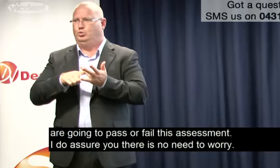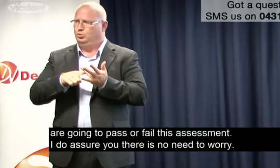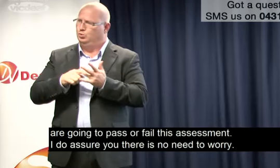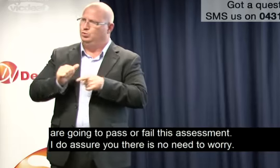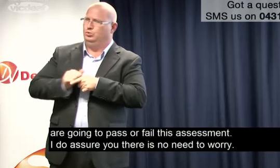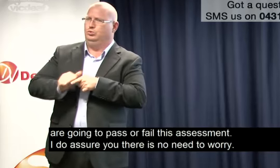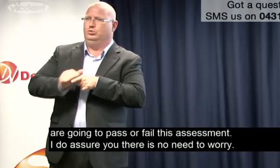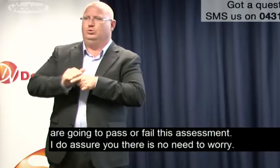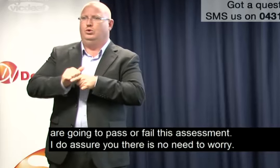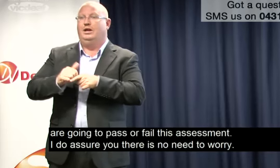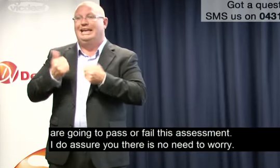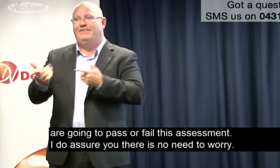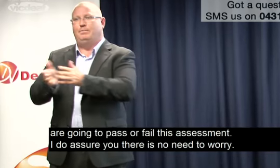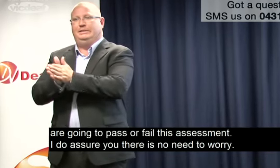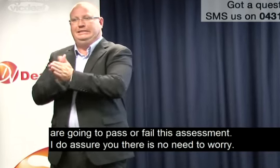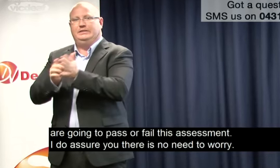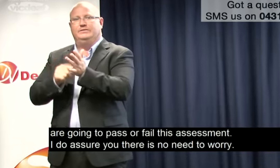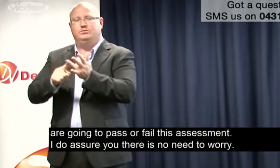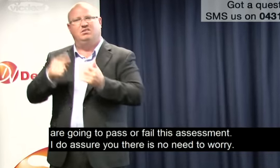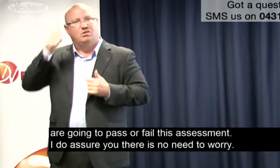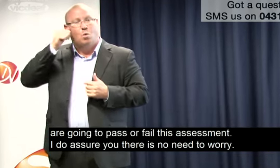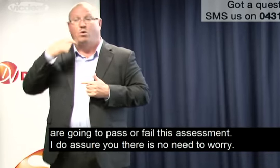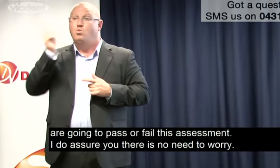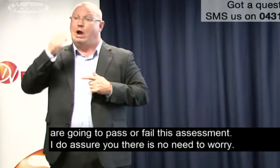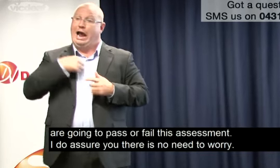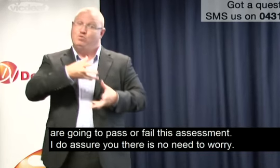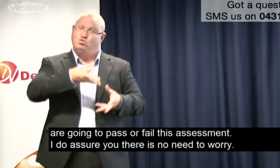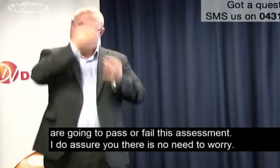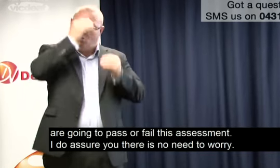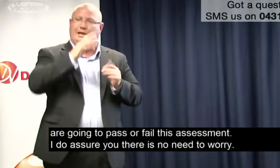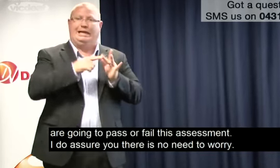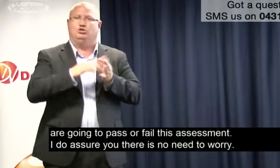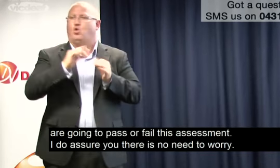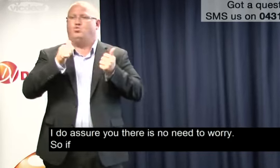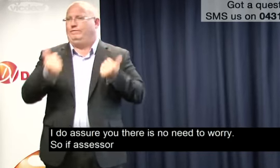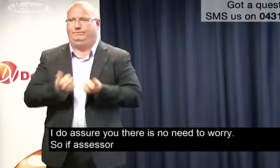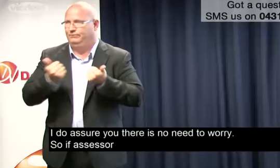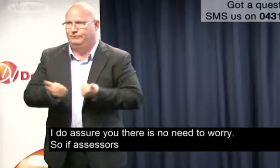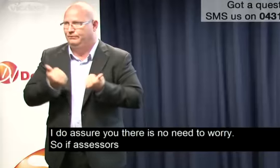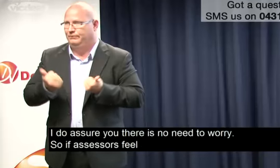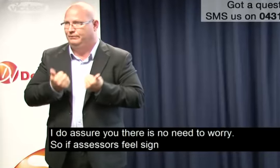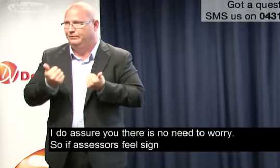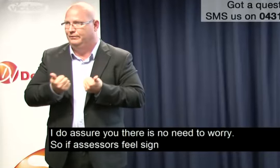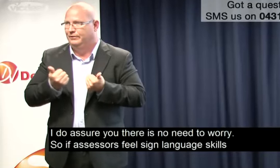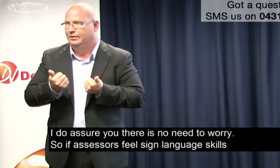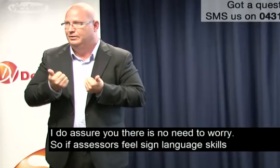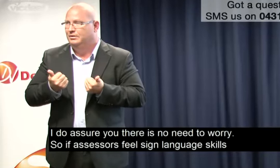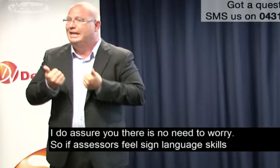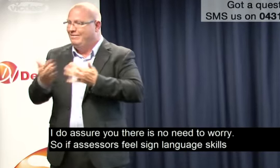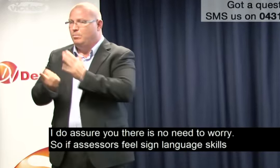language skills aren't up to scratch, that they do have encouragement and support, and we know that